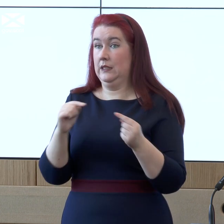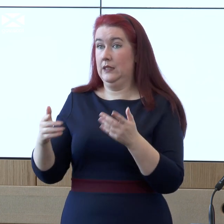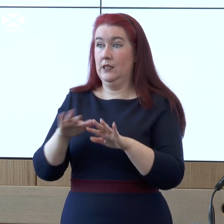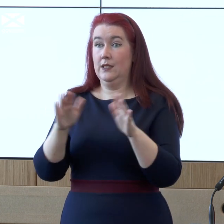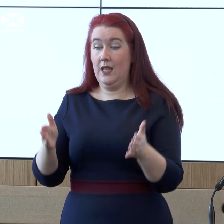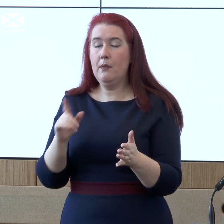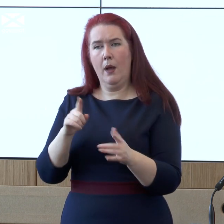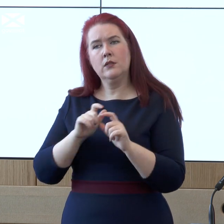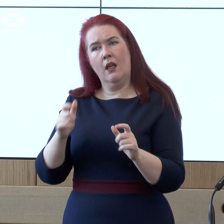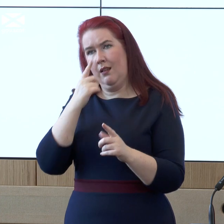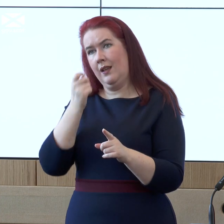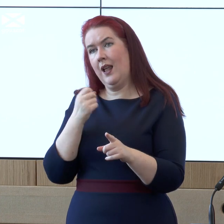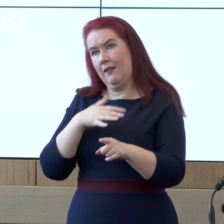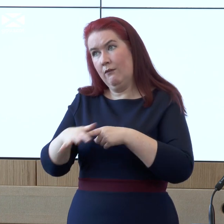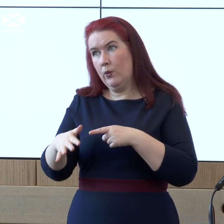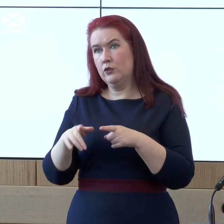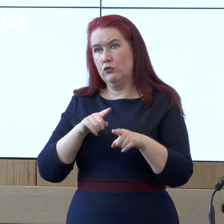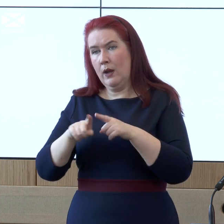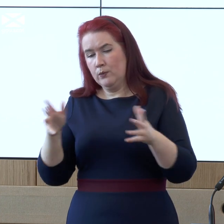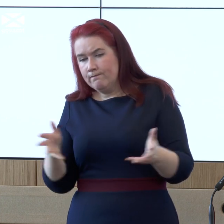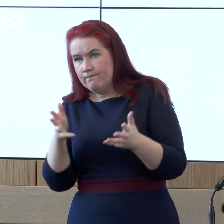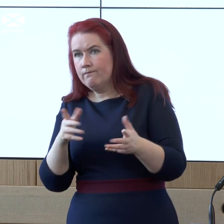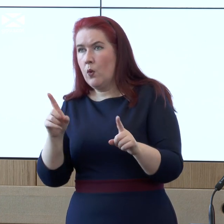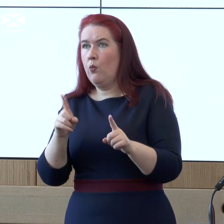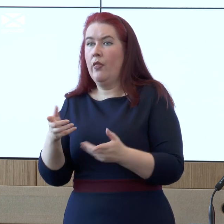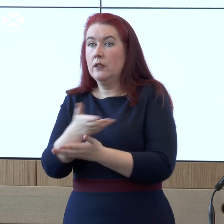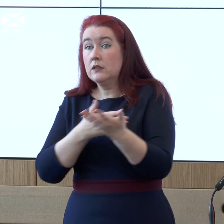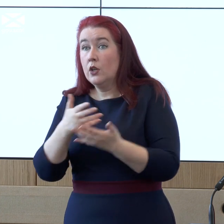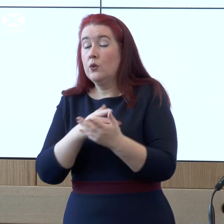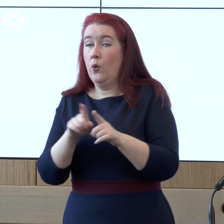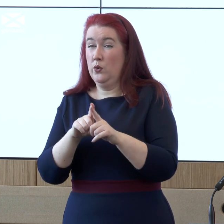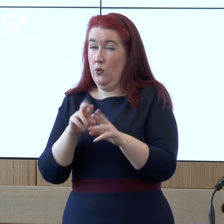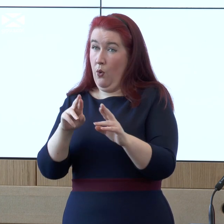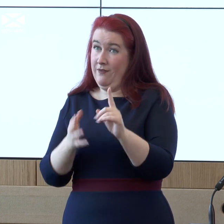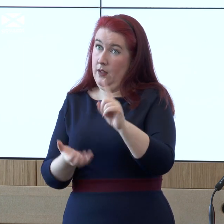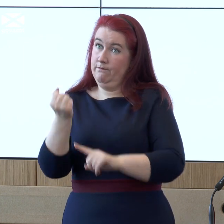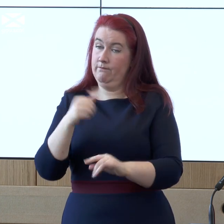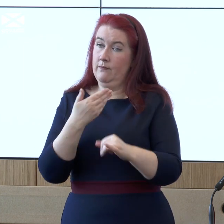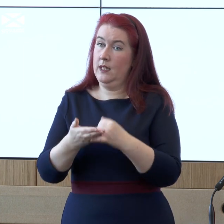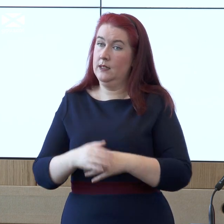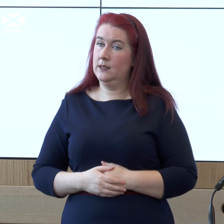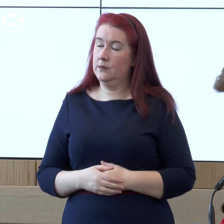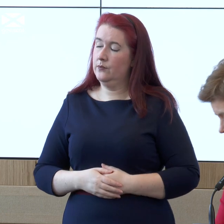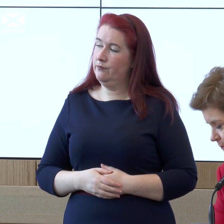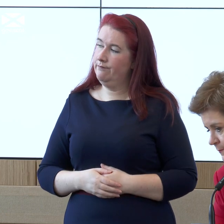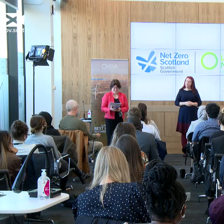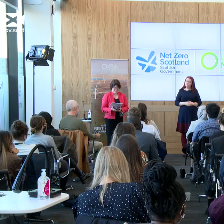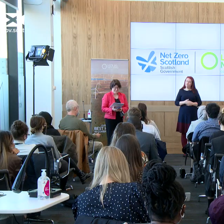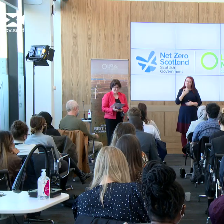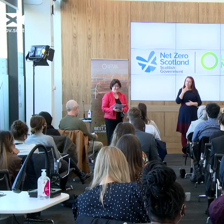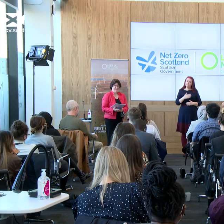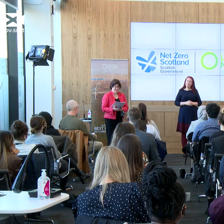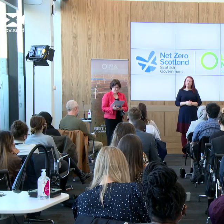on steering the content of the discussions and hopefully the outcome of them as well. Thank you very much. Thank